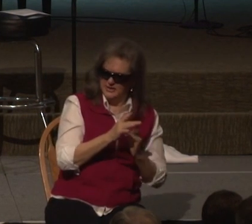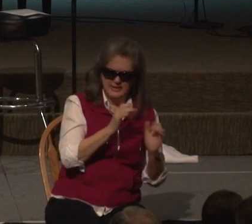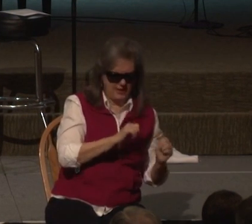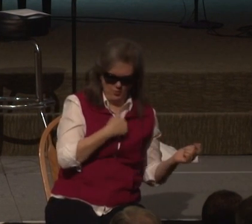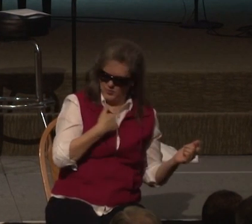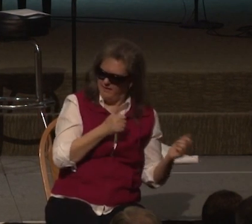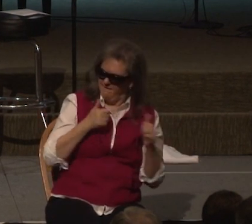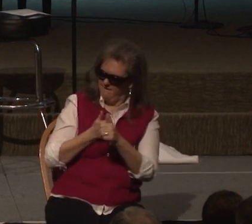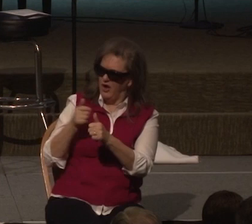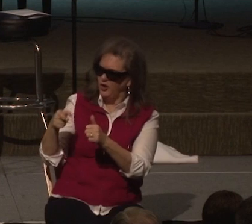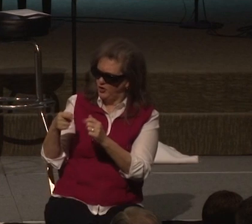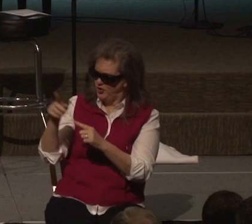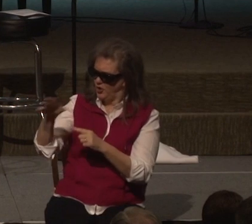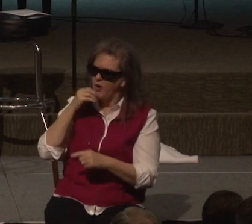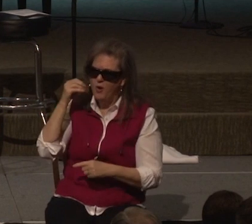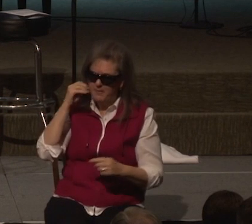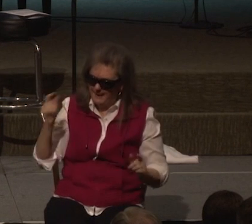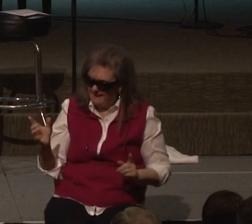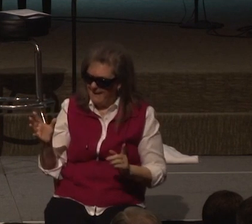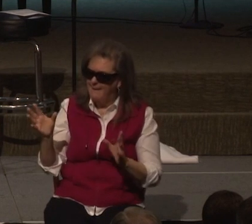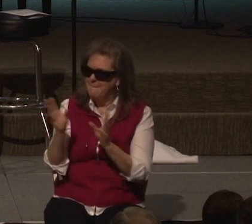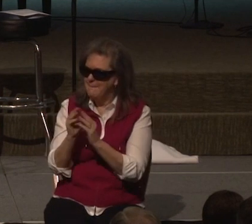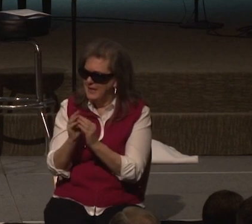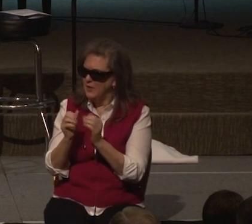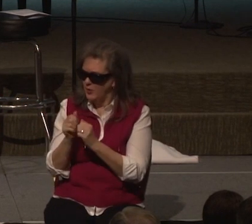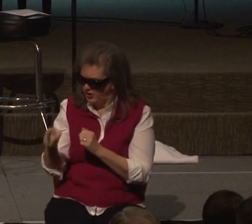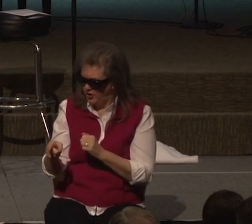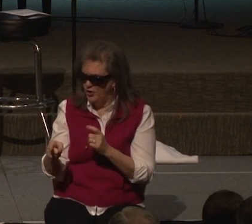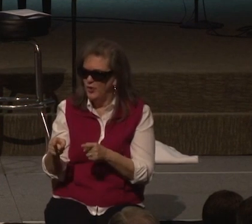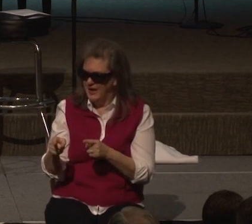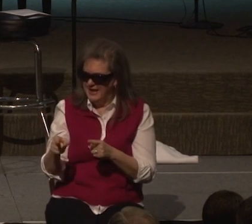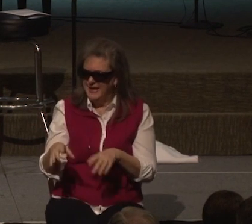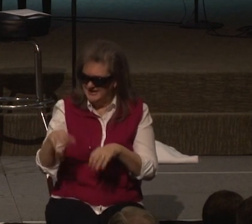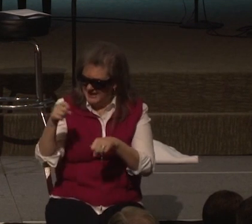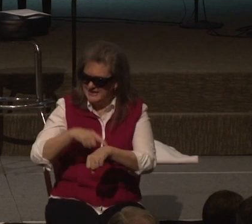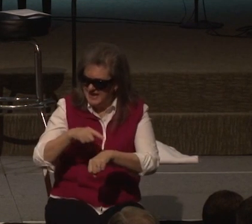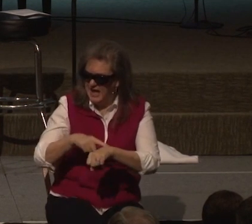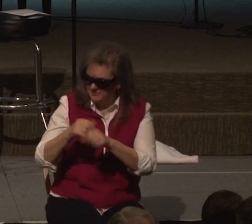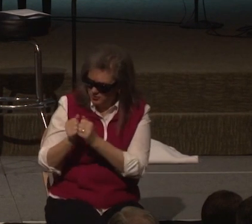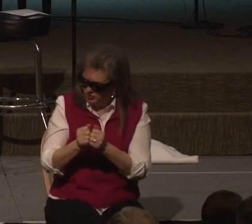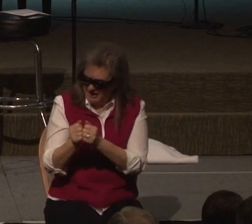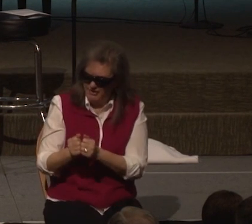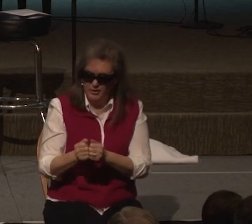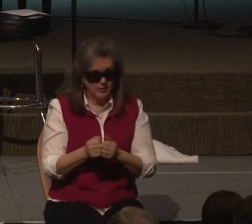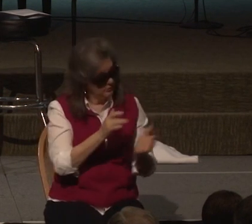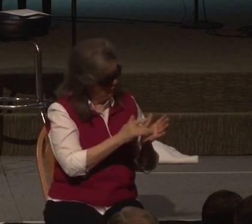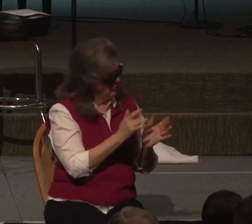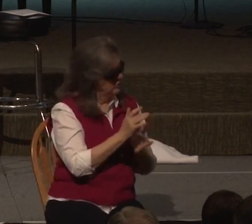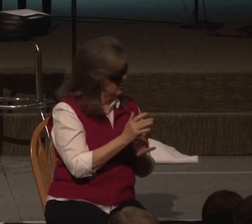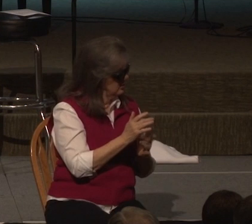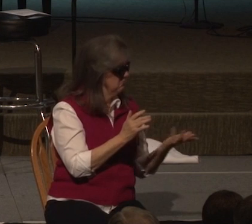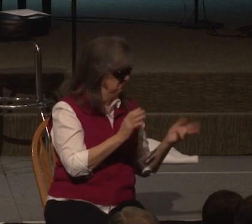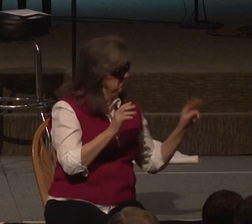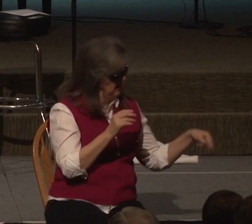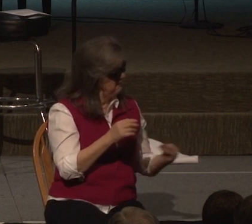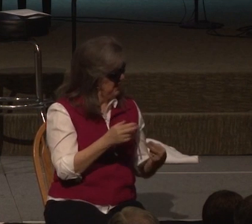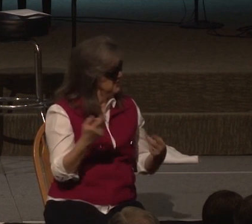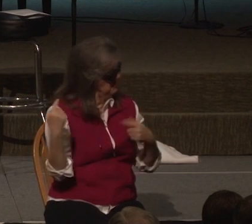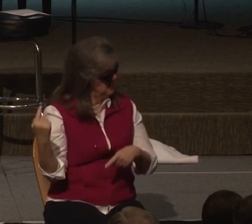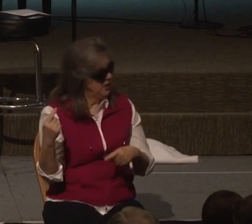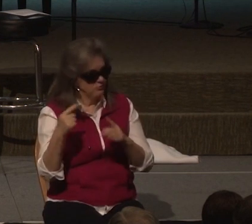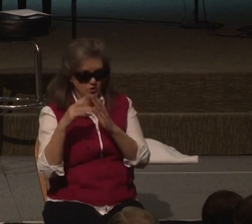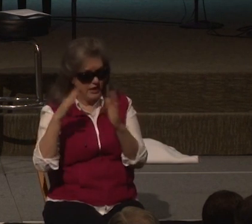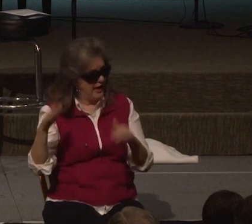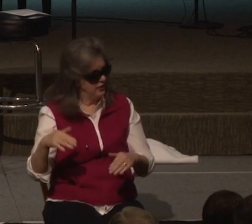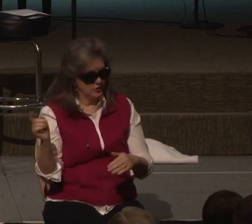you back to your home? Can we meet with you? Can we spend significant amount of time together? And Jesus invites them to the house where he